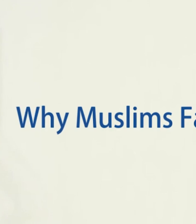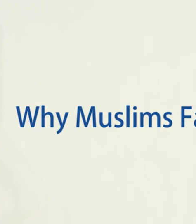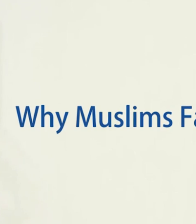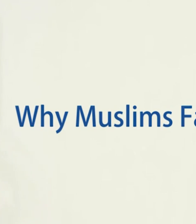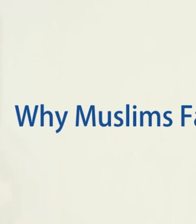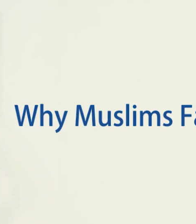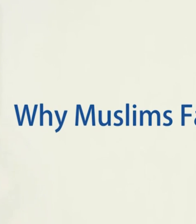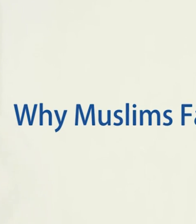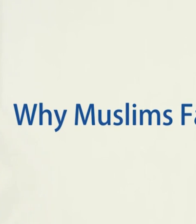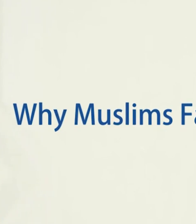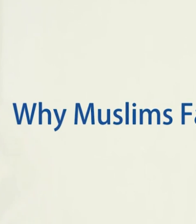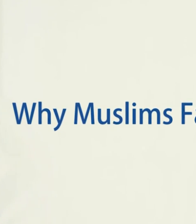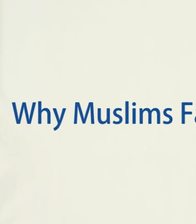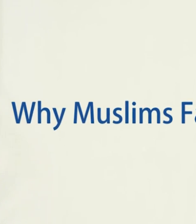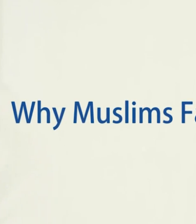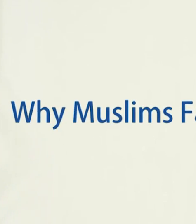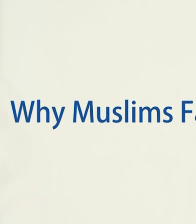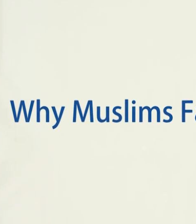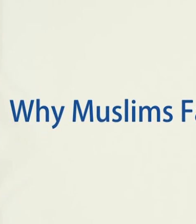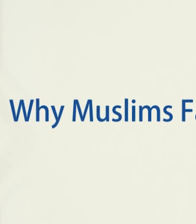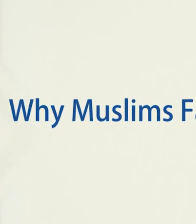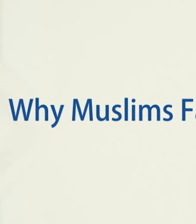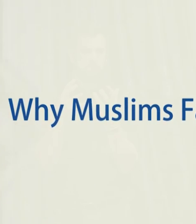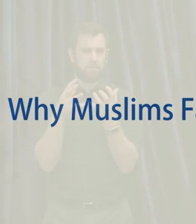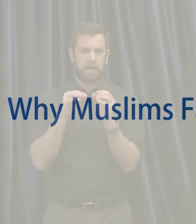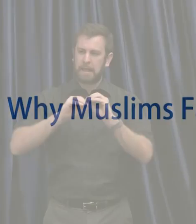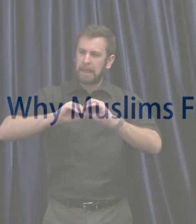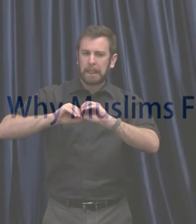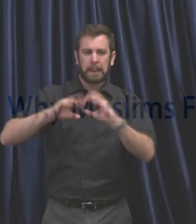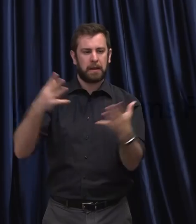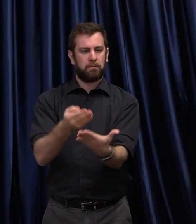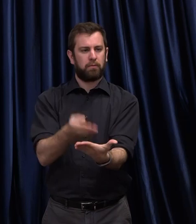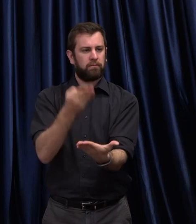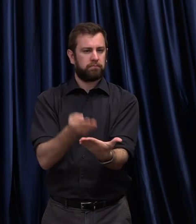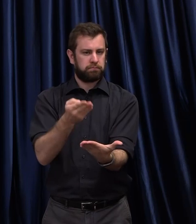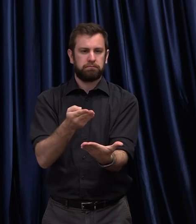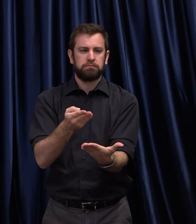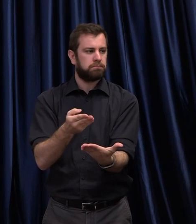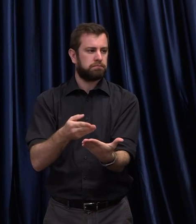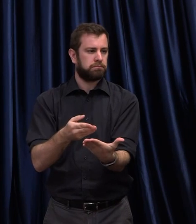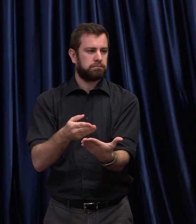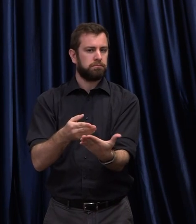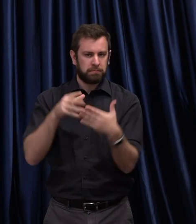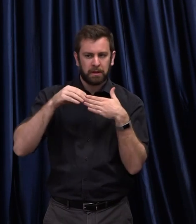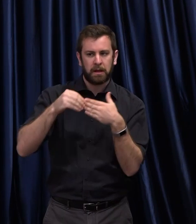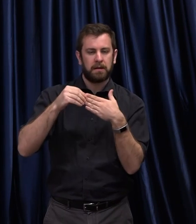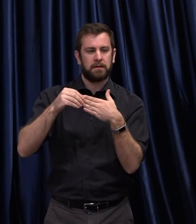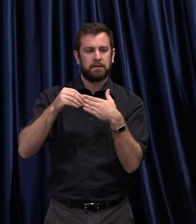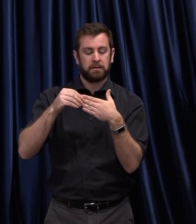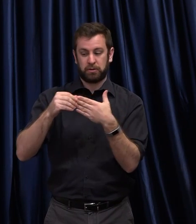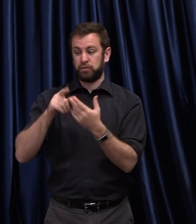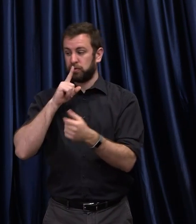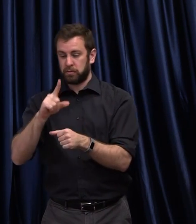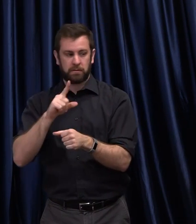guidance to humanity, clear evidence from the guidance and from that which separates